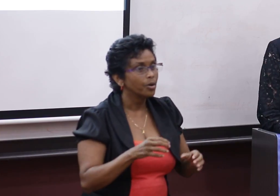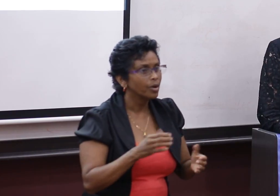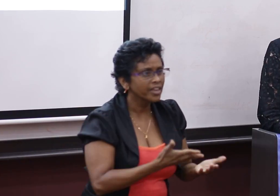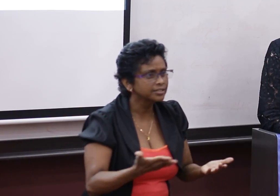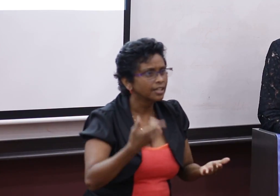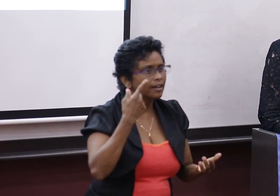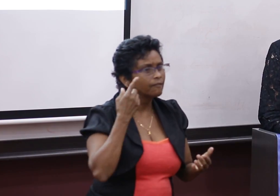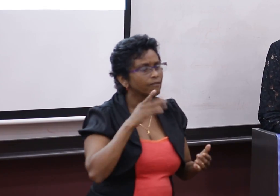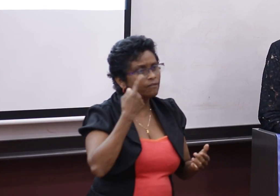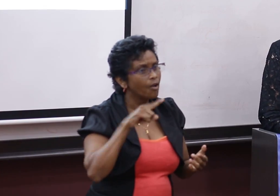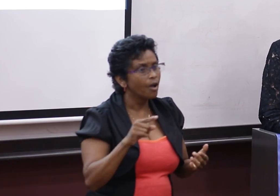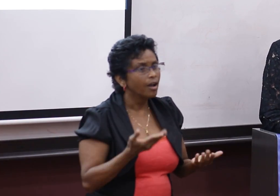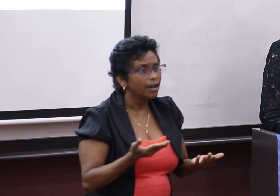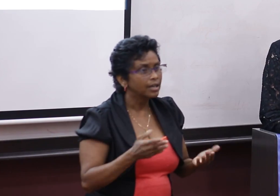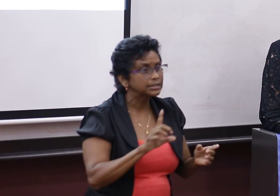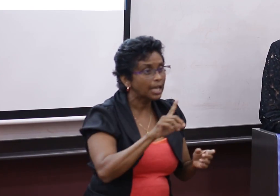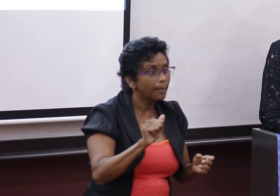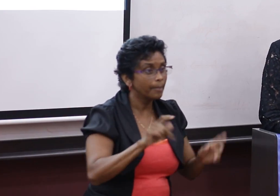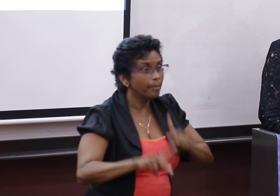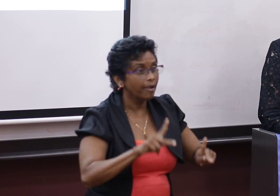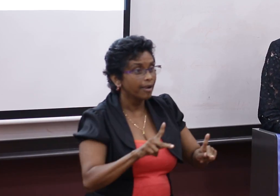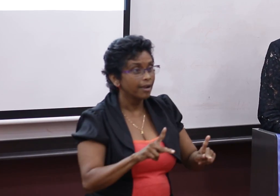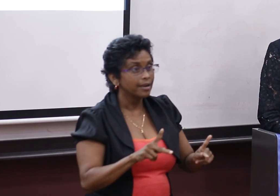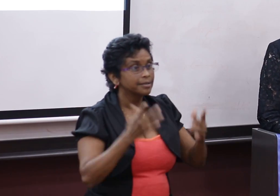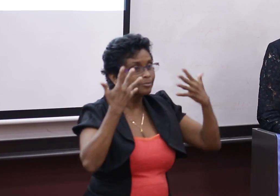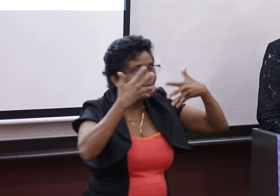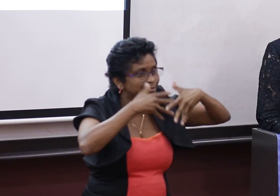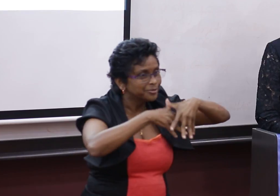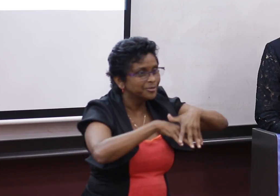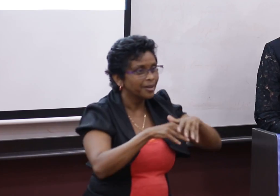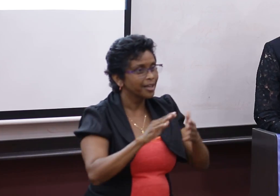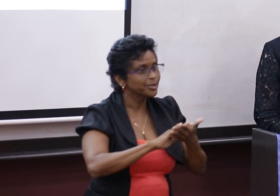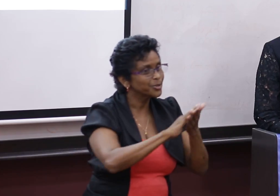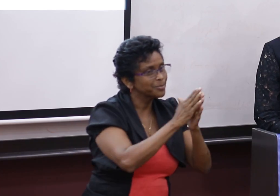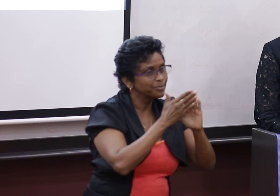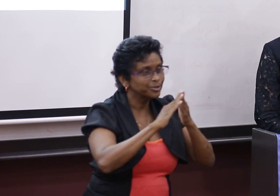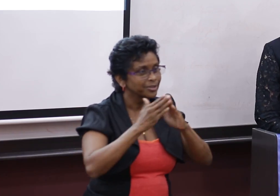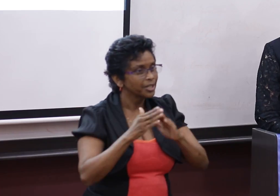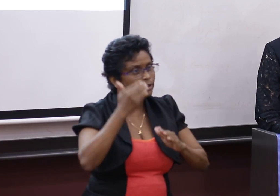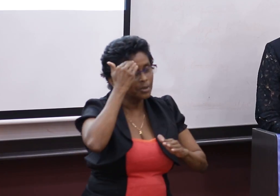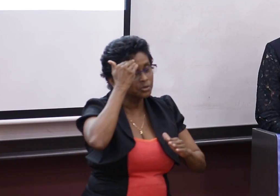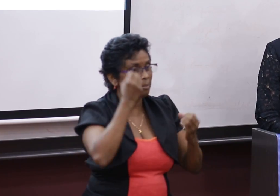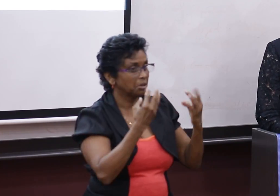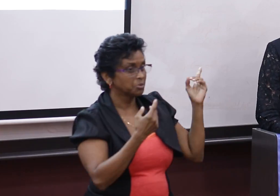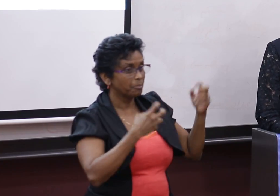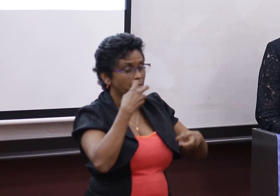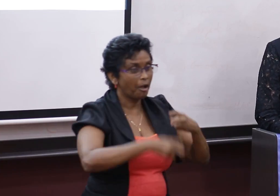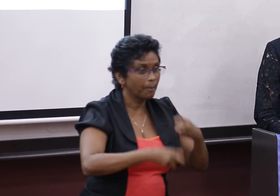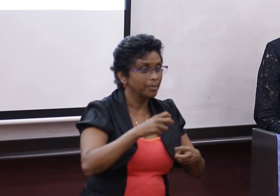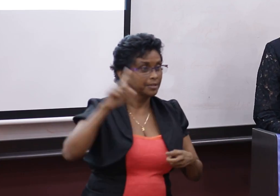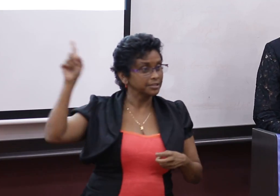and inclusion in the community. However, as you know, we have a lot of problems, and this is Shada and her group showing